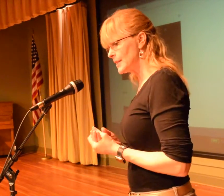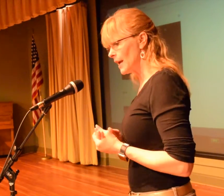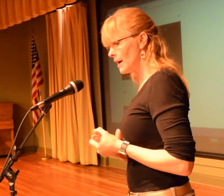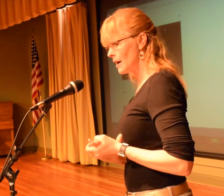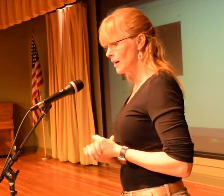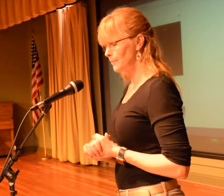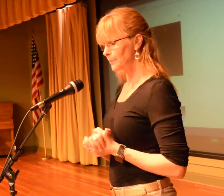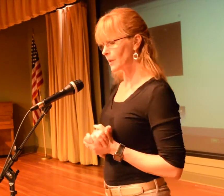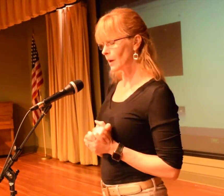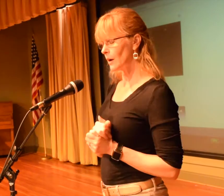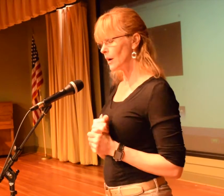say